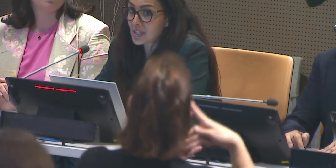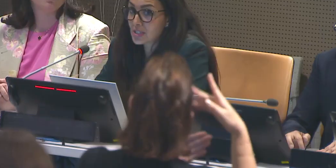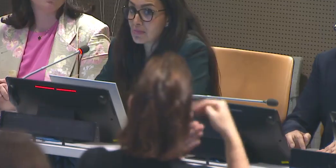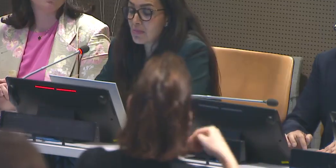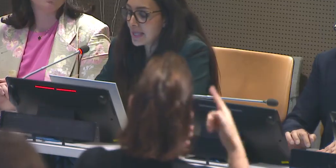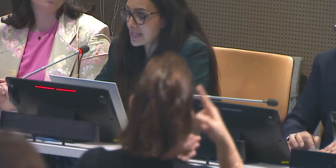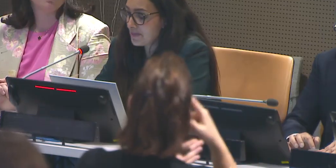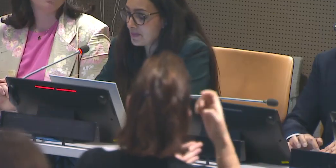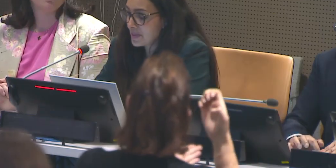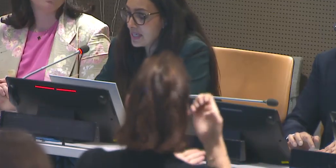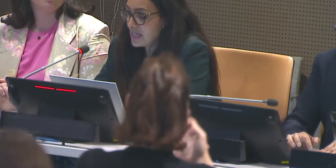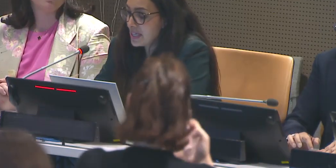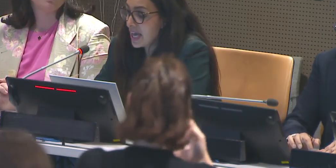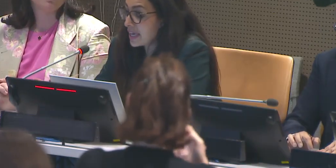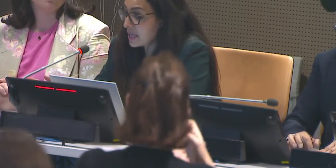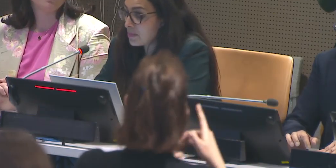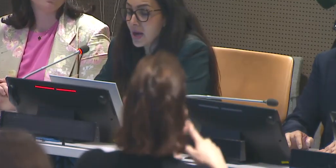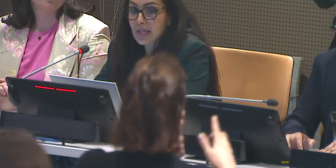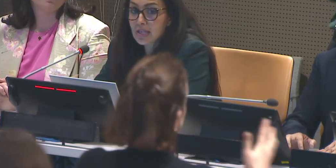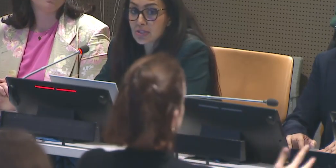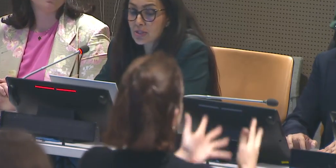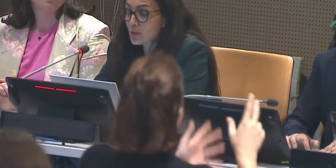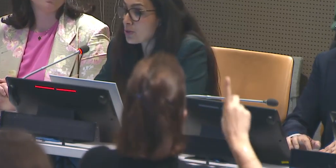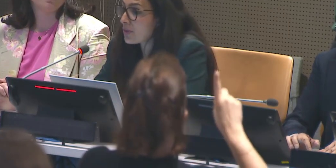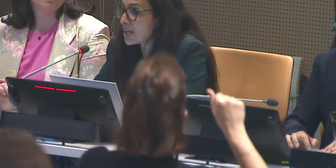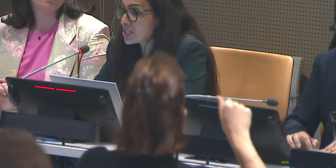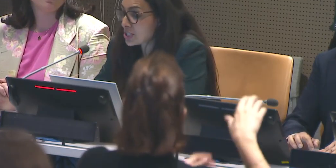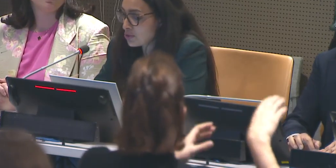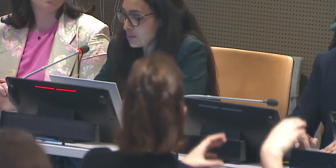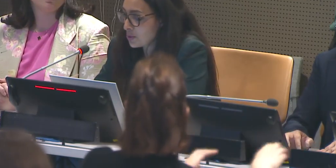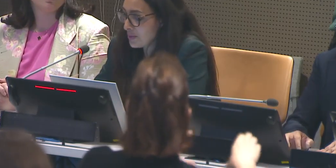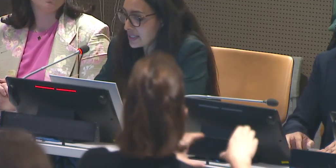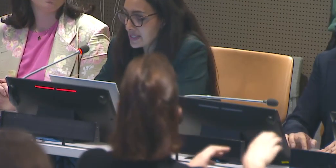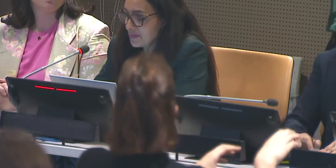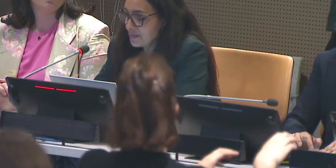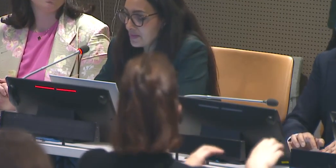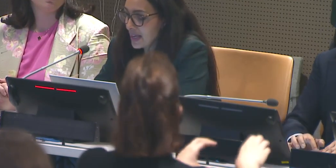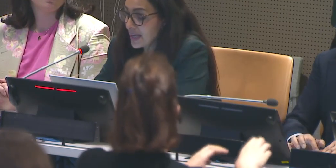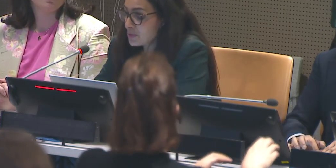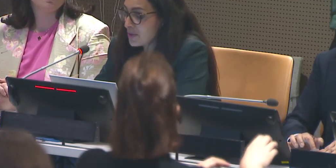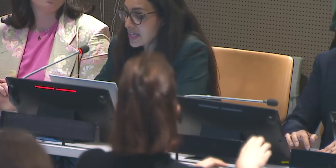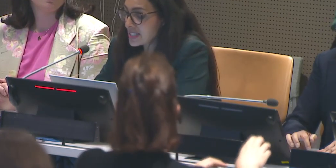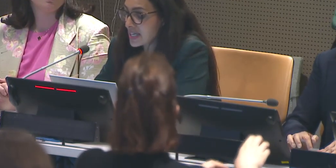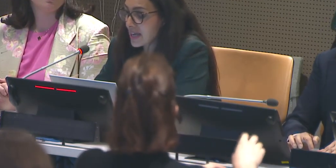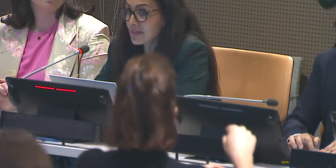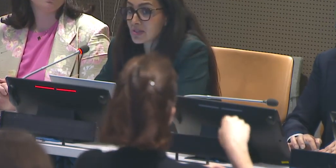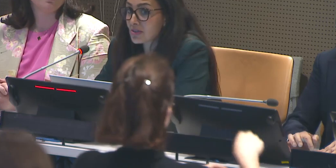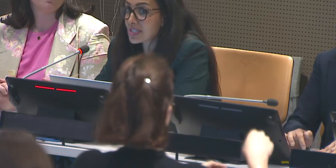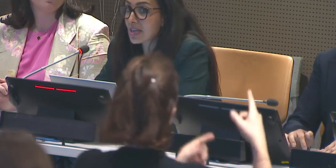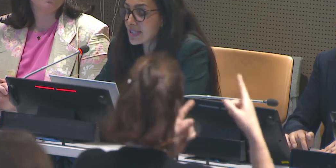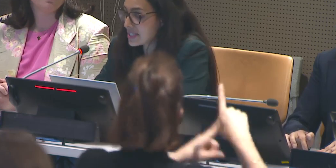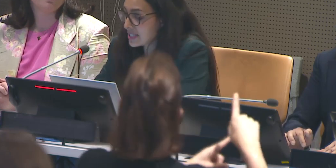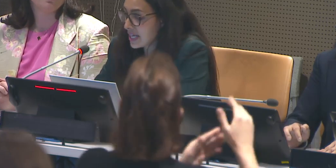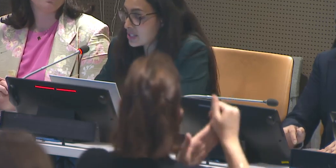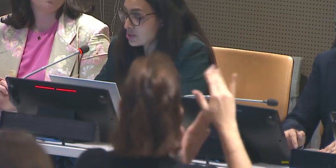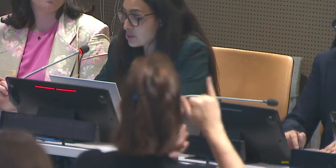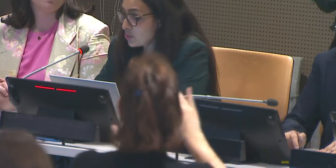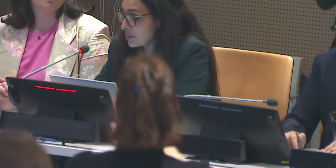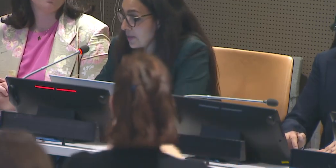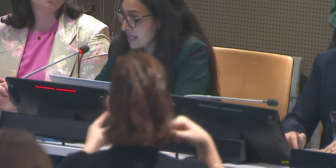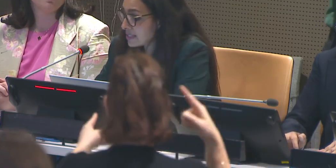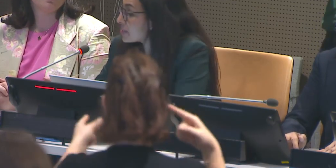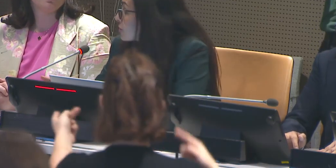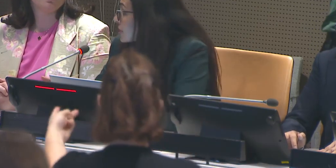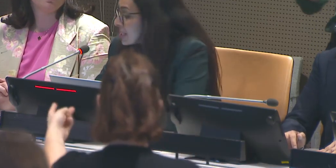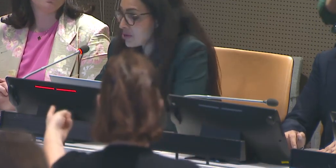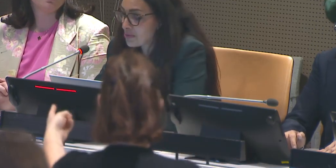Disability Action, PENDA, led by the London School of Hygiene and Tropical Medicine, as we've heard today. So I was delighted that Dr.